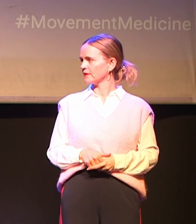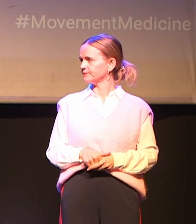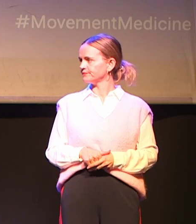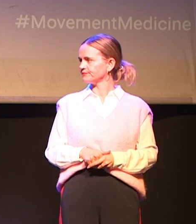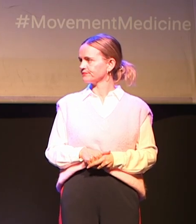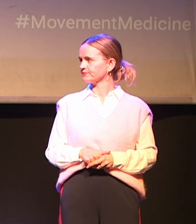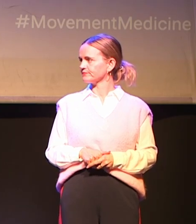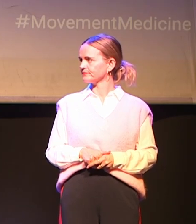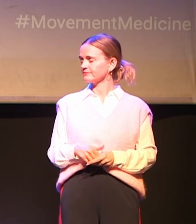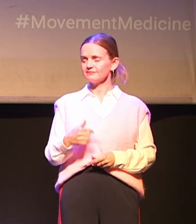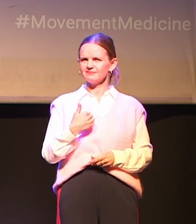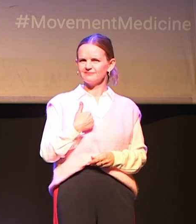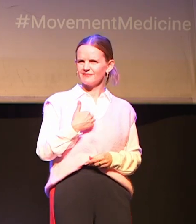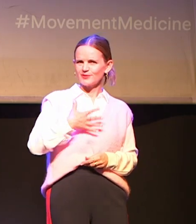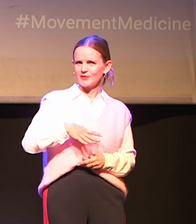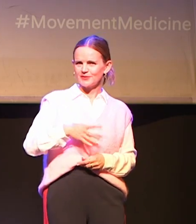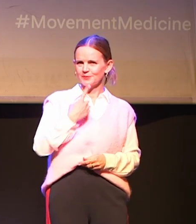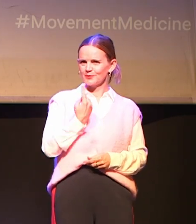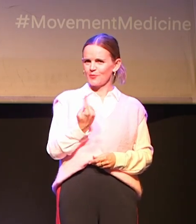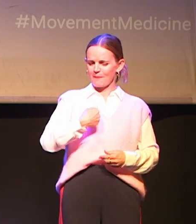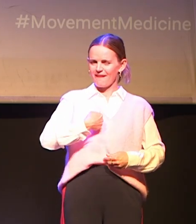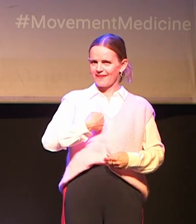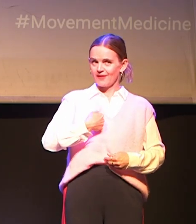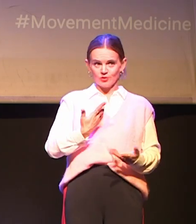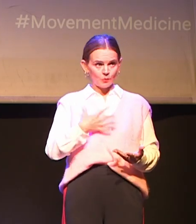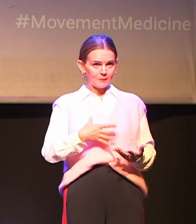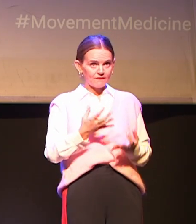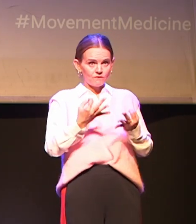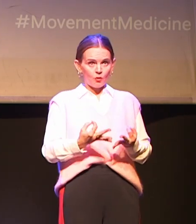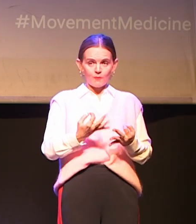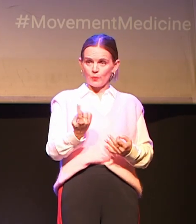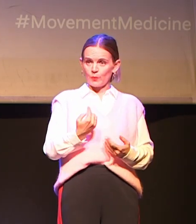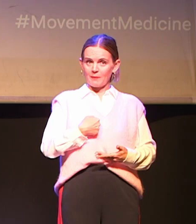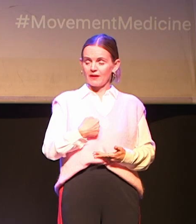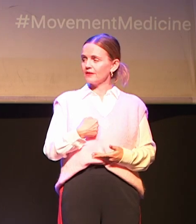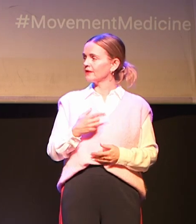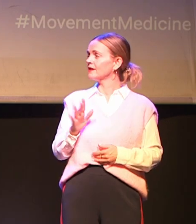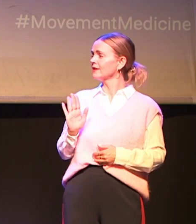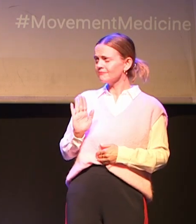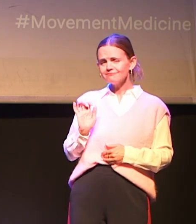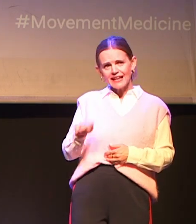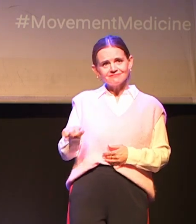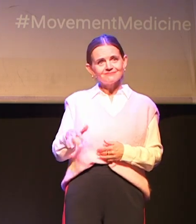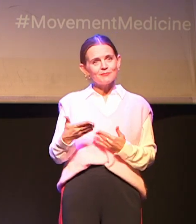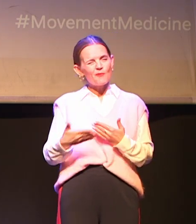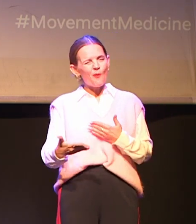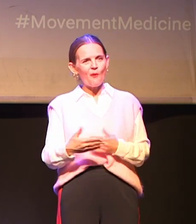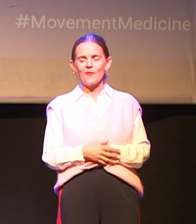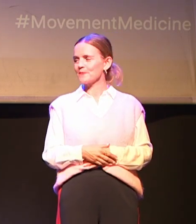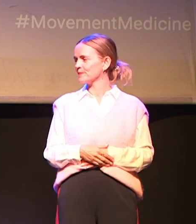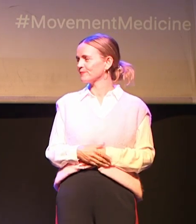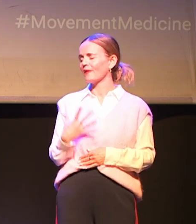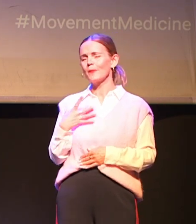I don't need to do like a formal who am I can just answer these questions, or do you want me to do that? Let's go a little bit more. It's